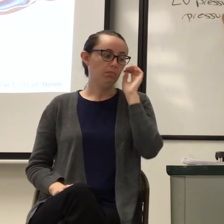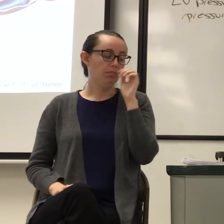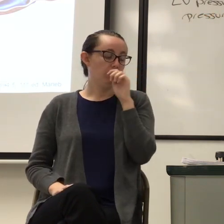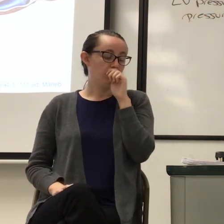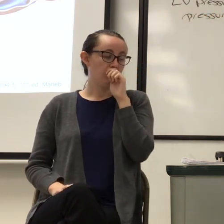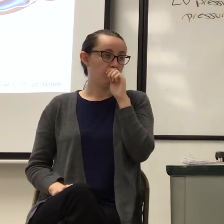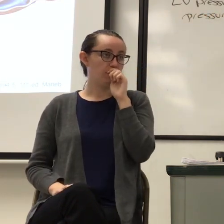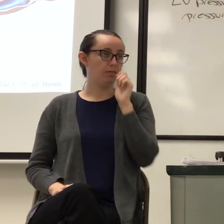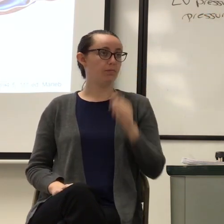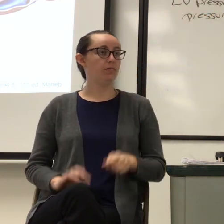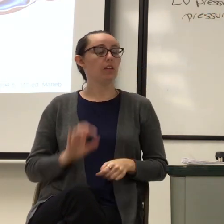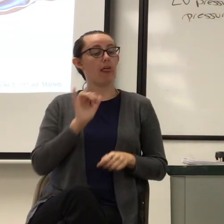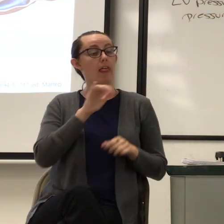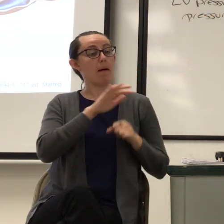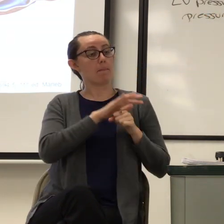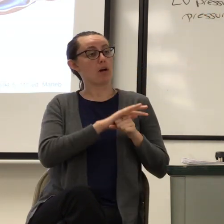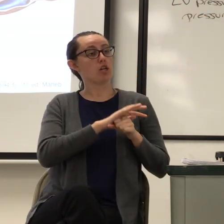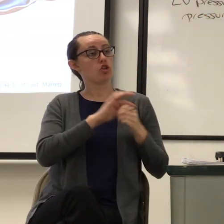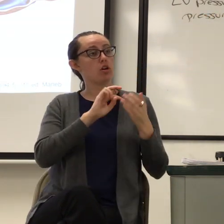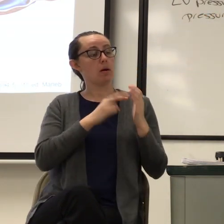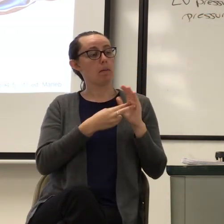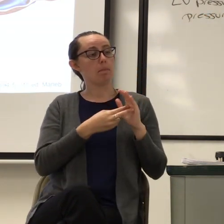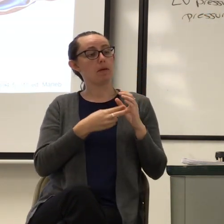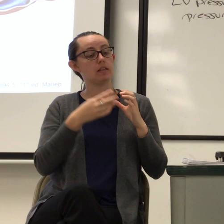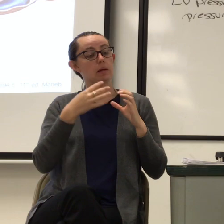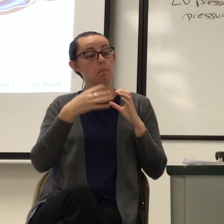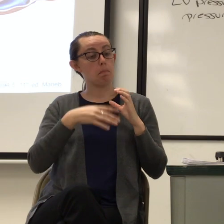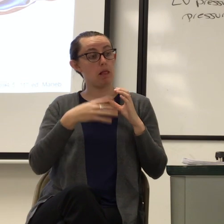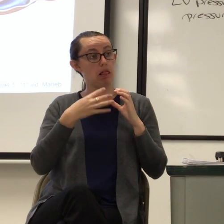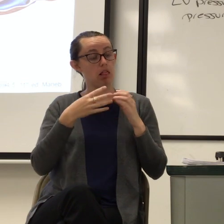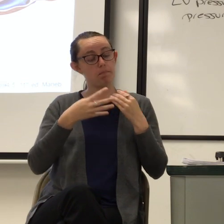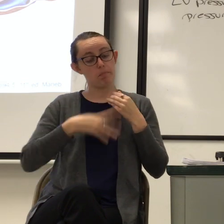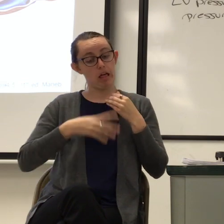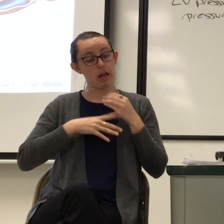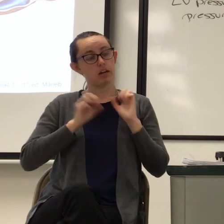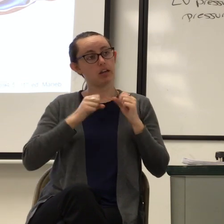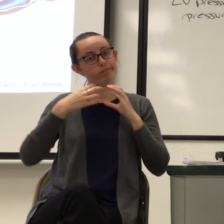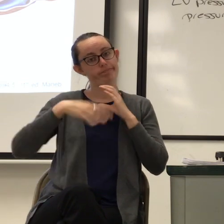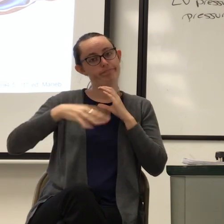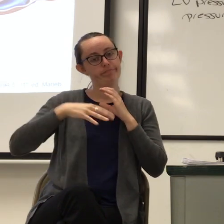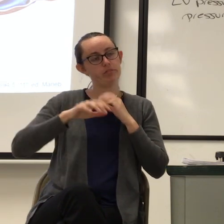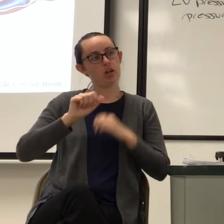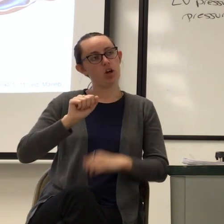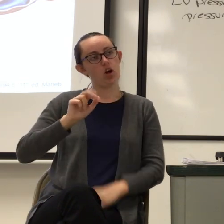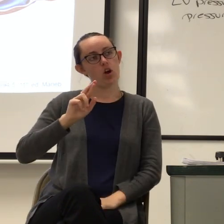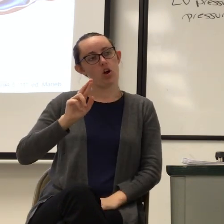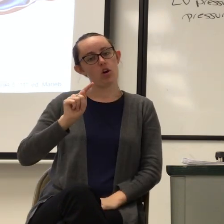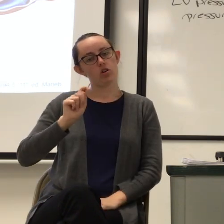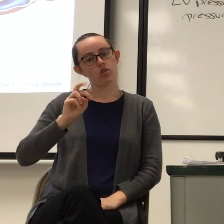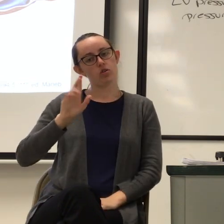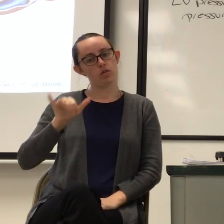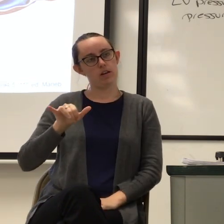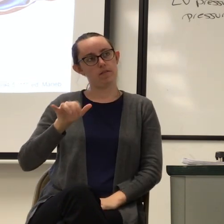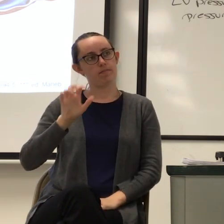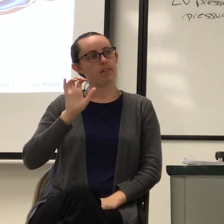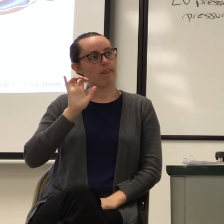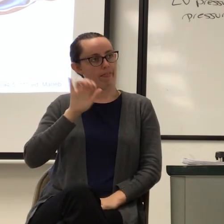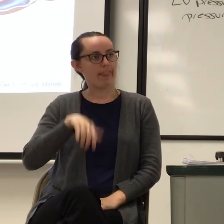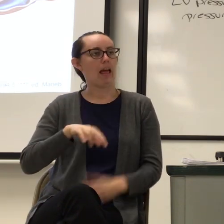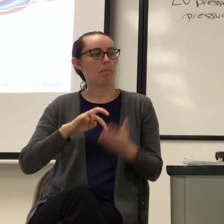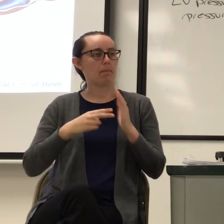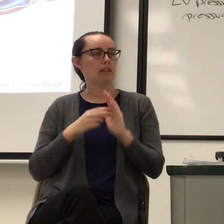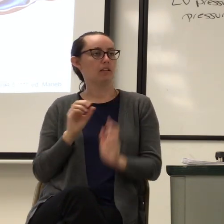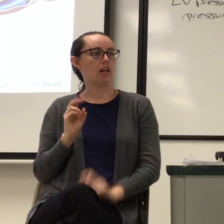That pressure allows blood to flow into the arteries. That's outflow. I want to draw the aortic line. It looks something like